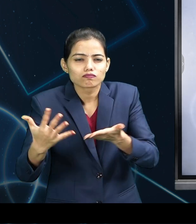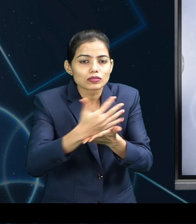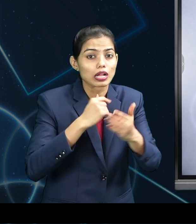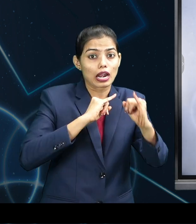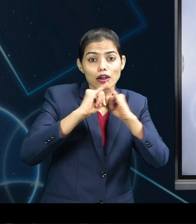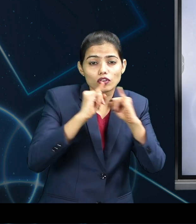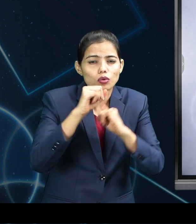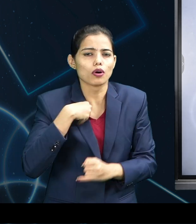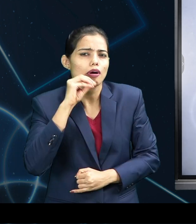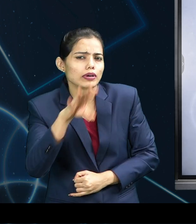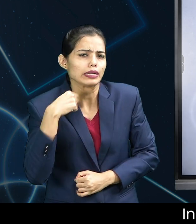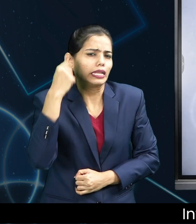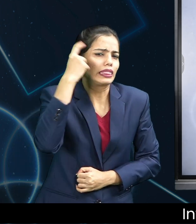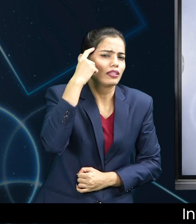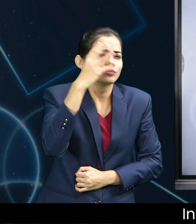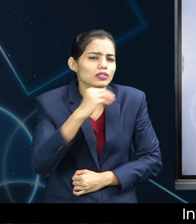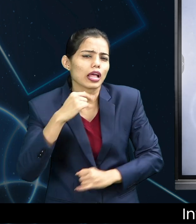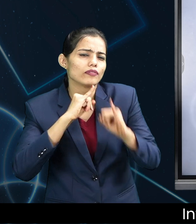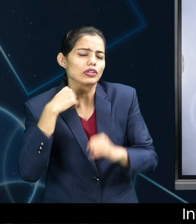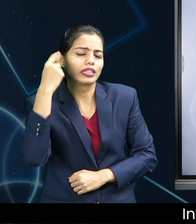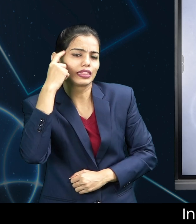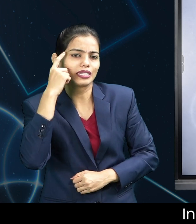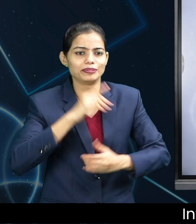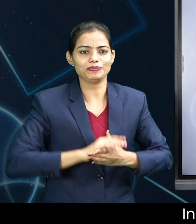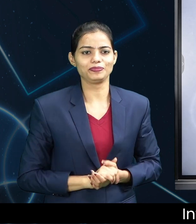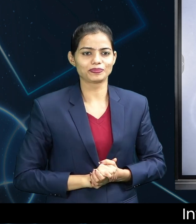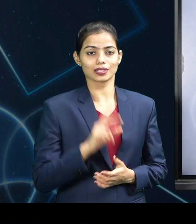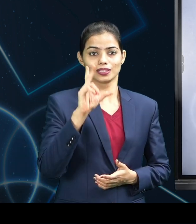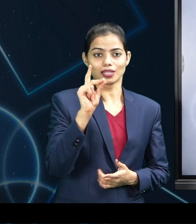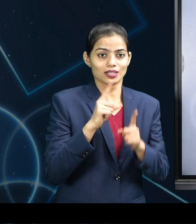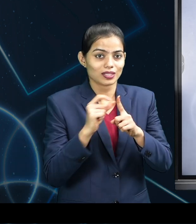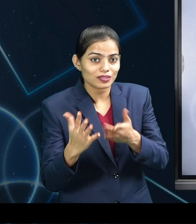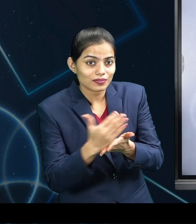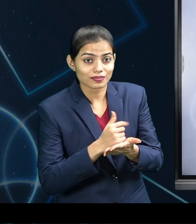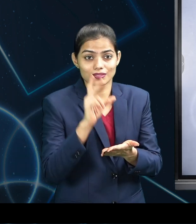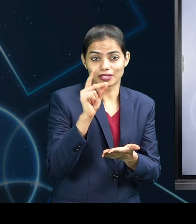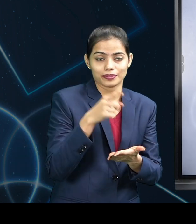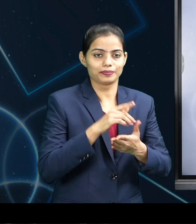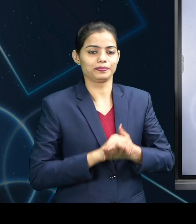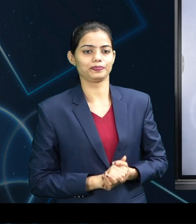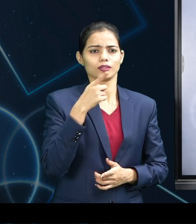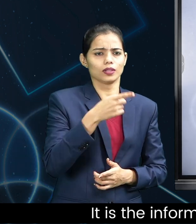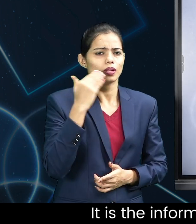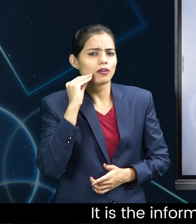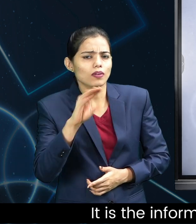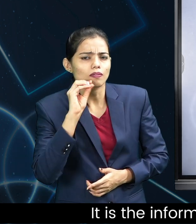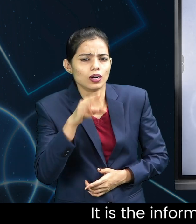Example: surveys, interviews, polls and interviews. Secondary data. It is the